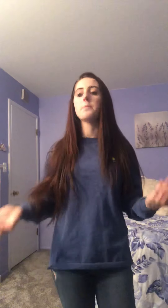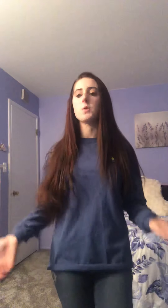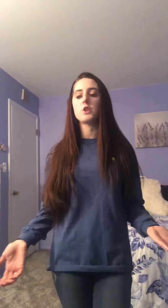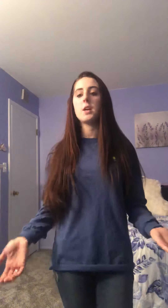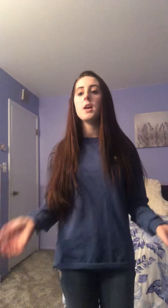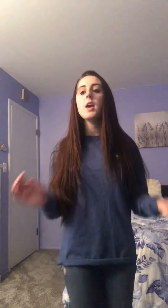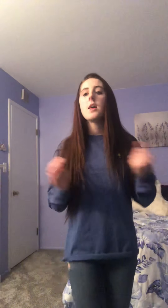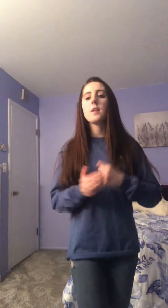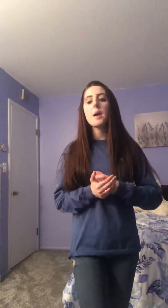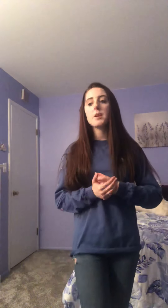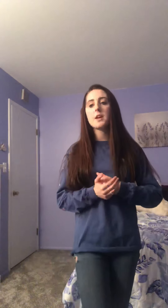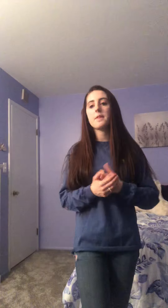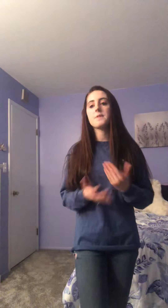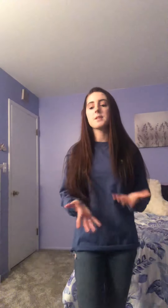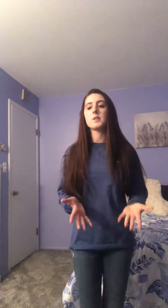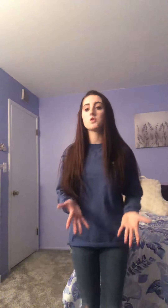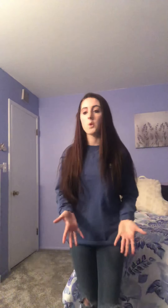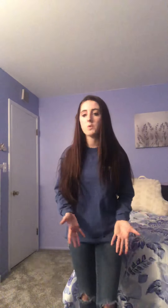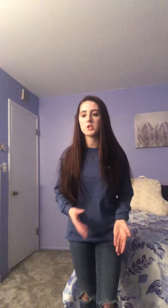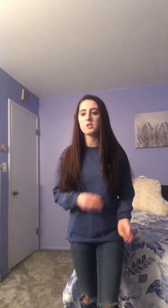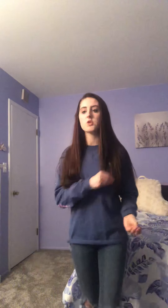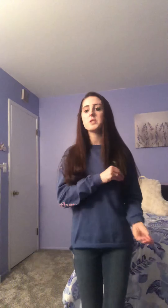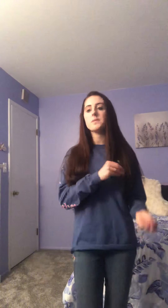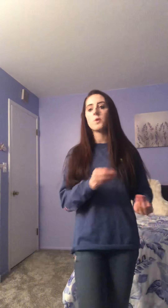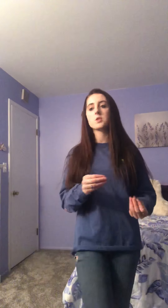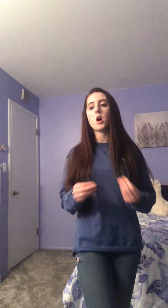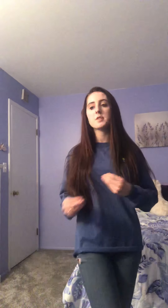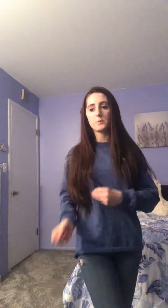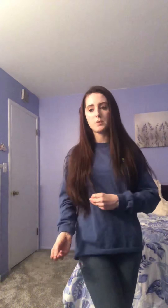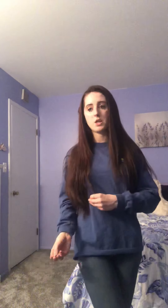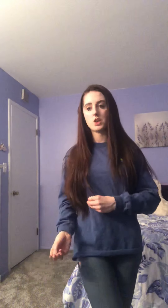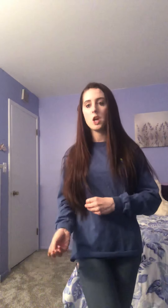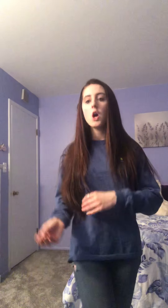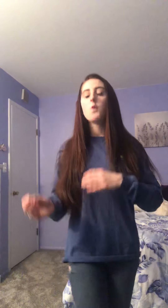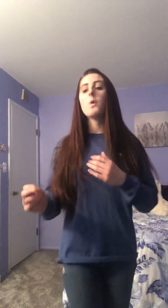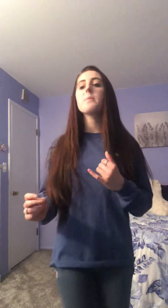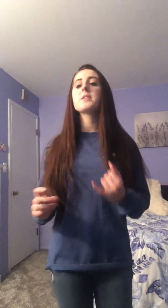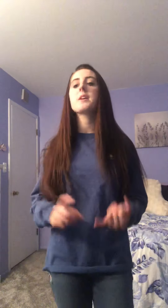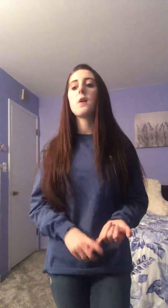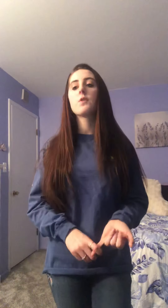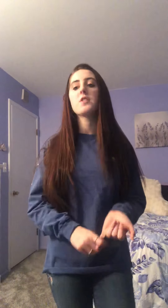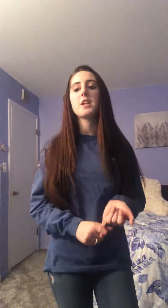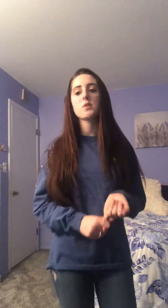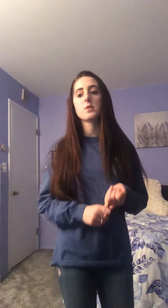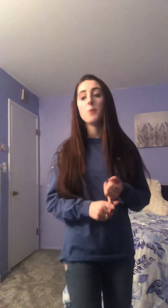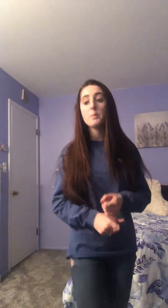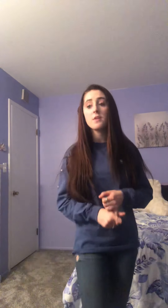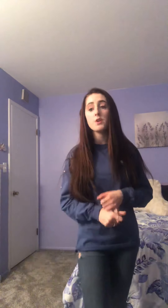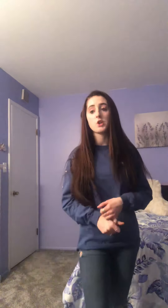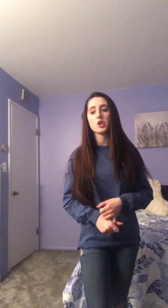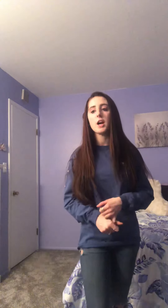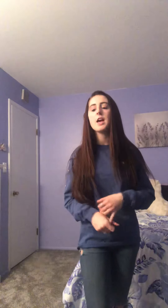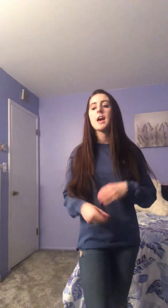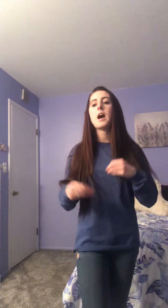motion. Elaborating on the physics of torque, which is the twisting force causing rotation, one must account for the dancer's moment of inertia and how it